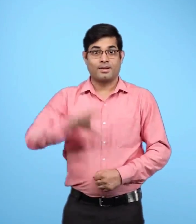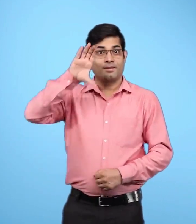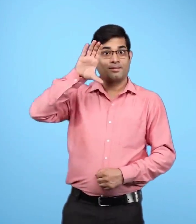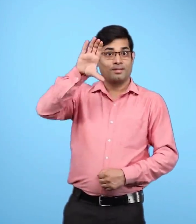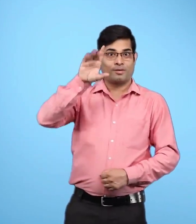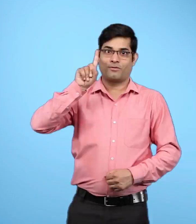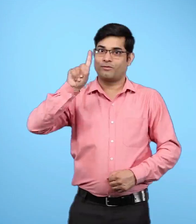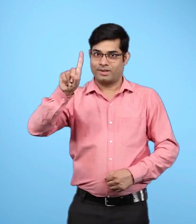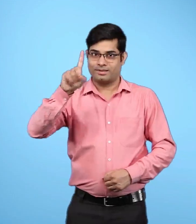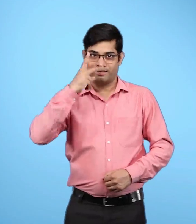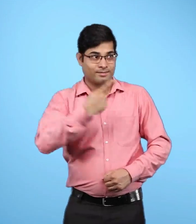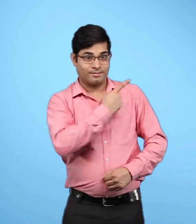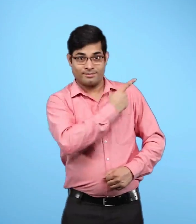Part 1.